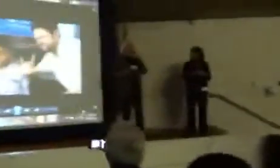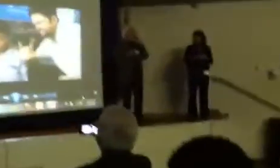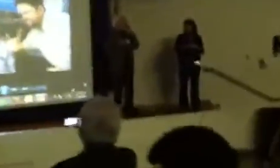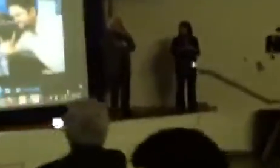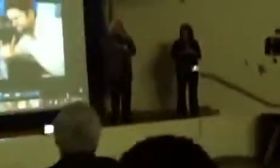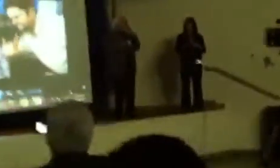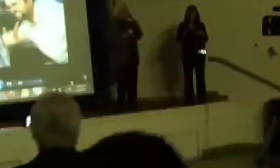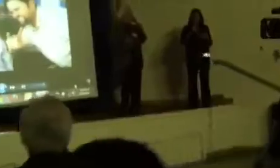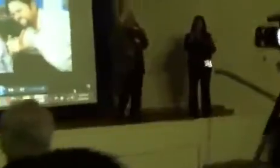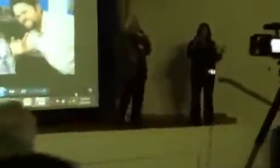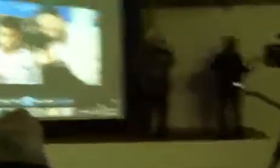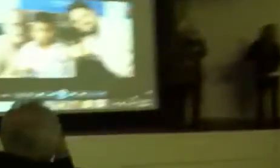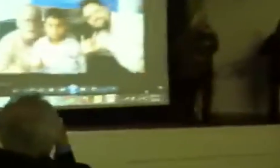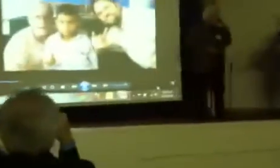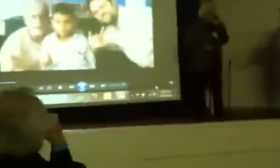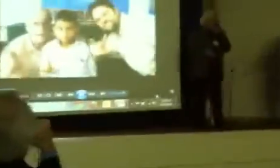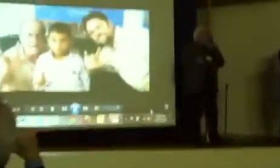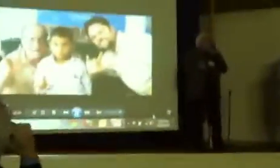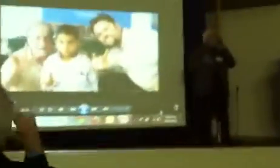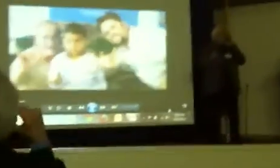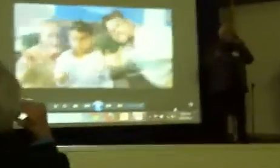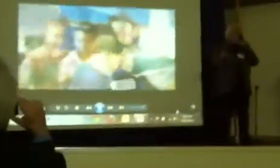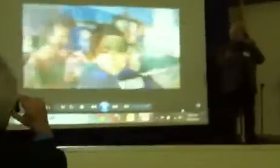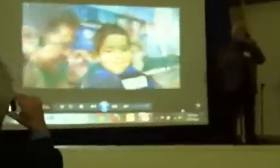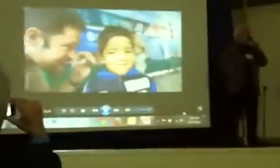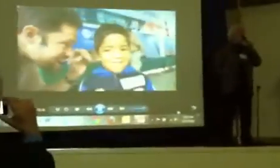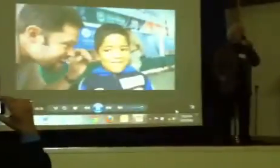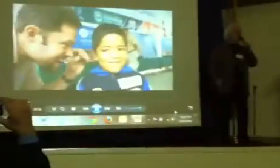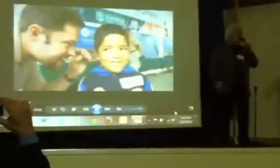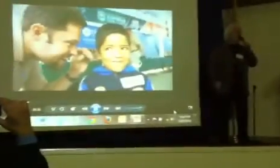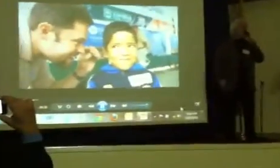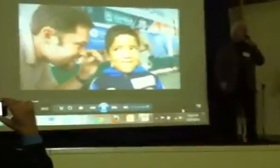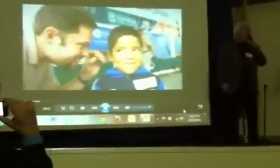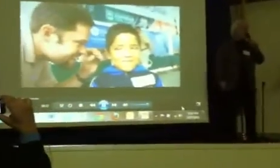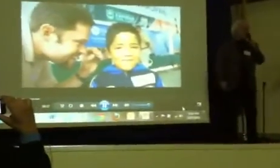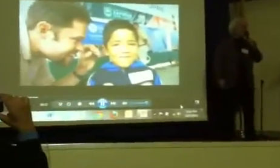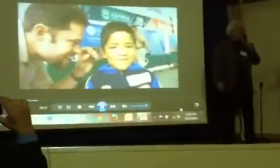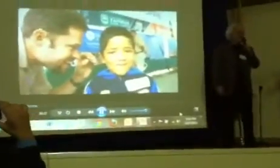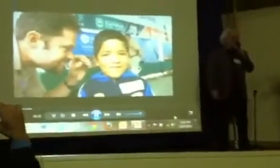to fight the unbeatable foe,